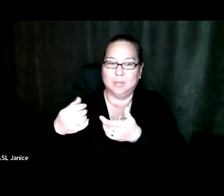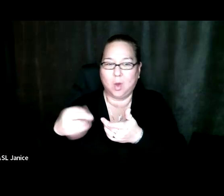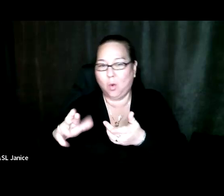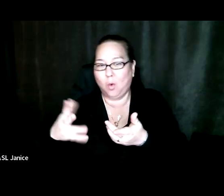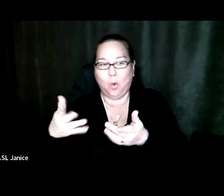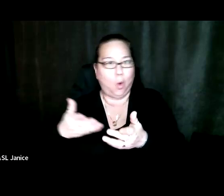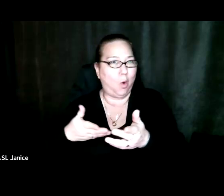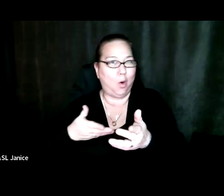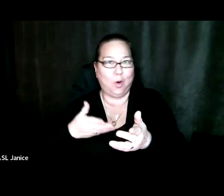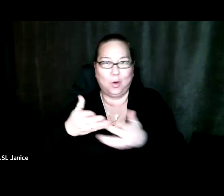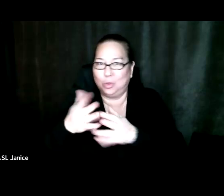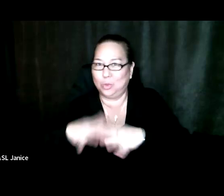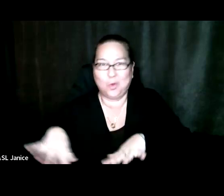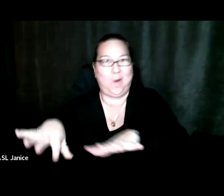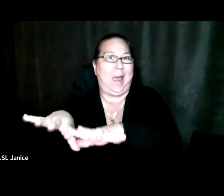I think,